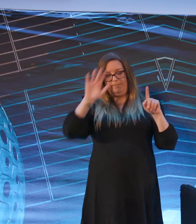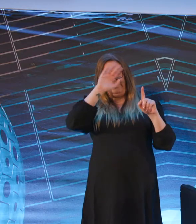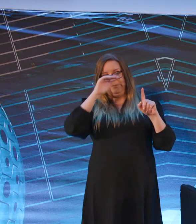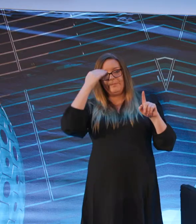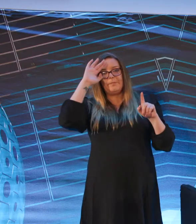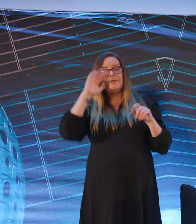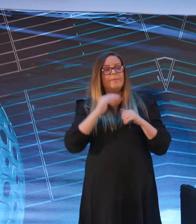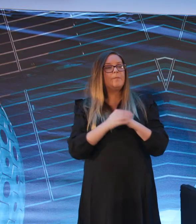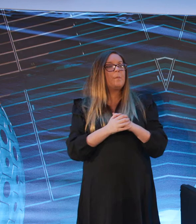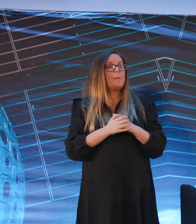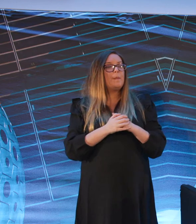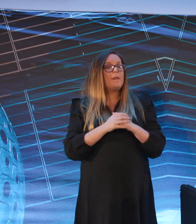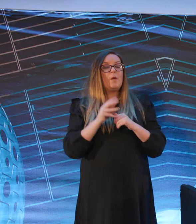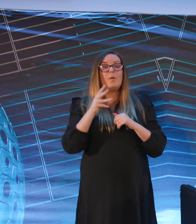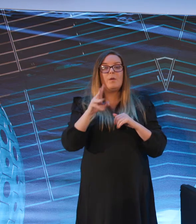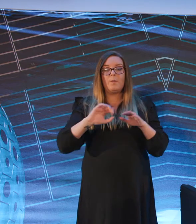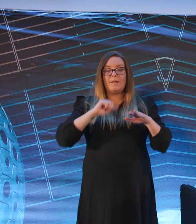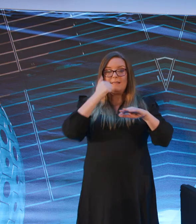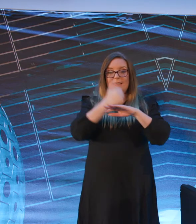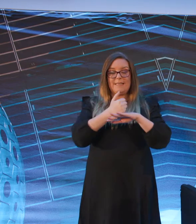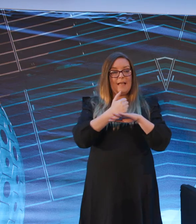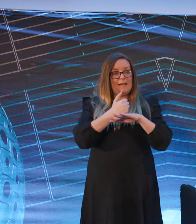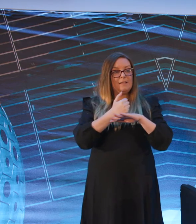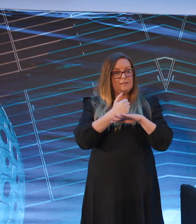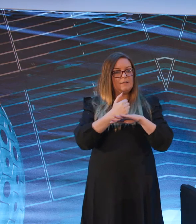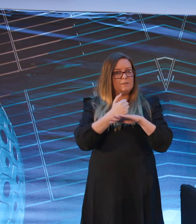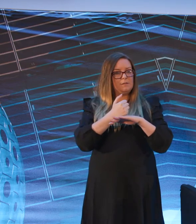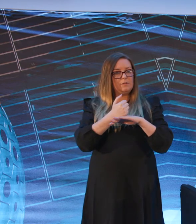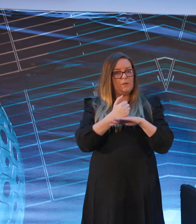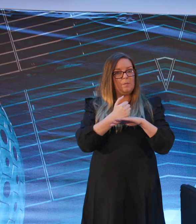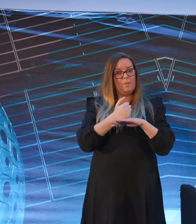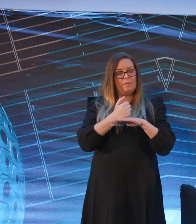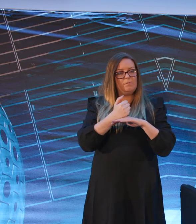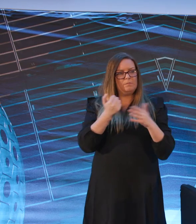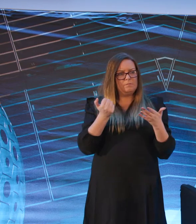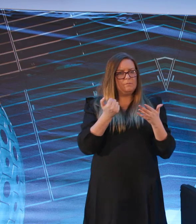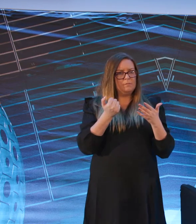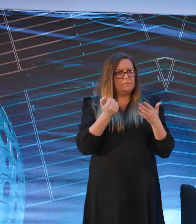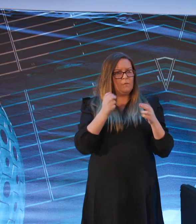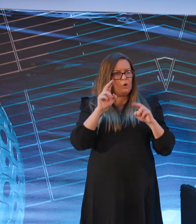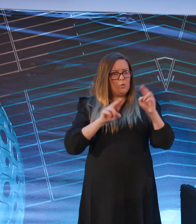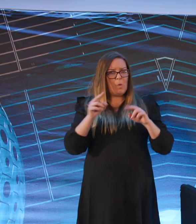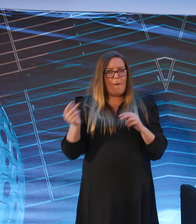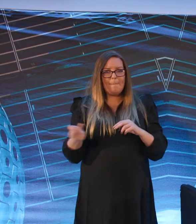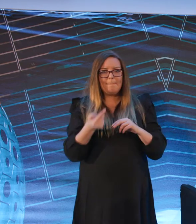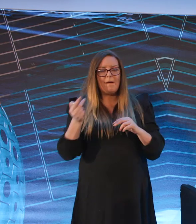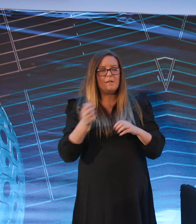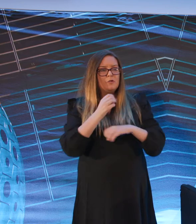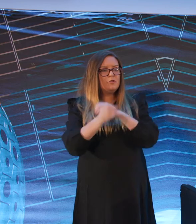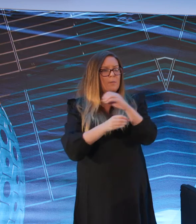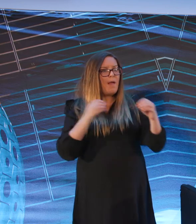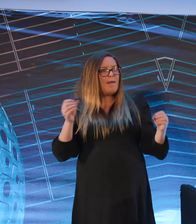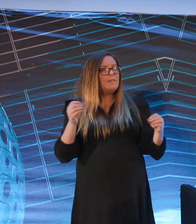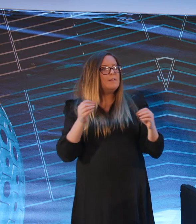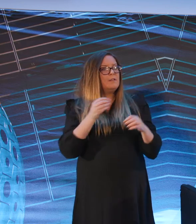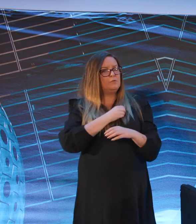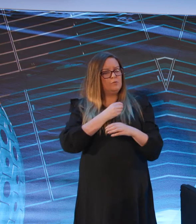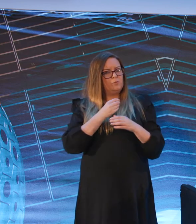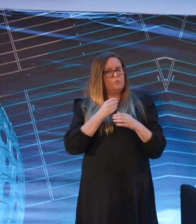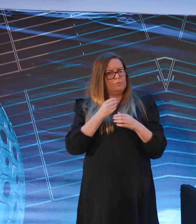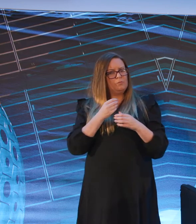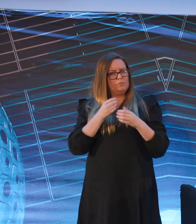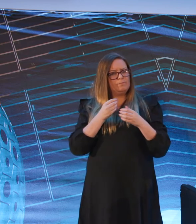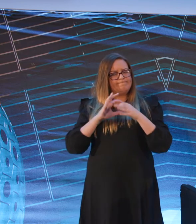we will establish a clear front door to the university, a new partnership office to